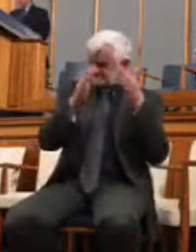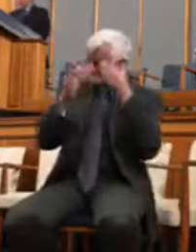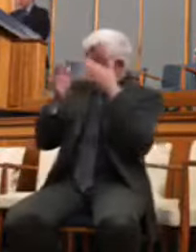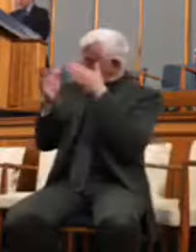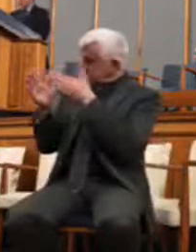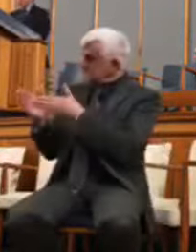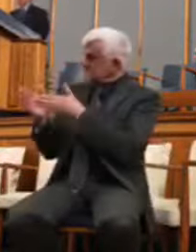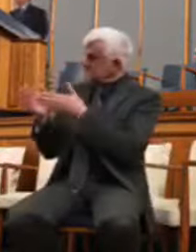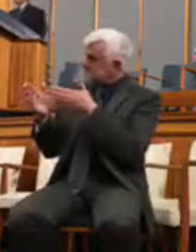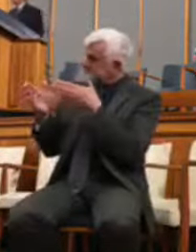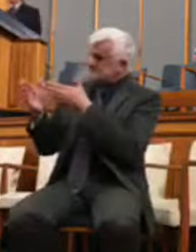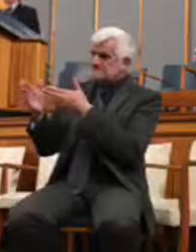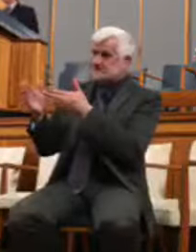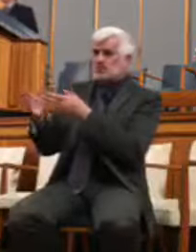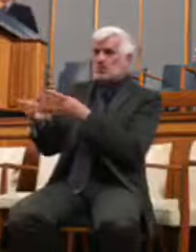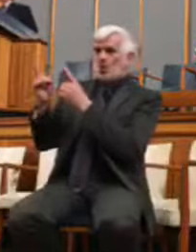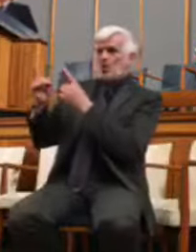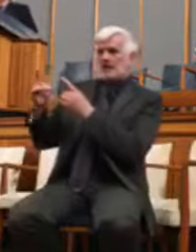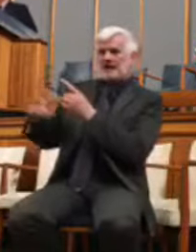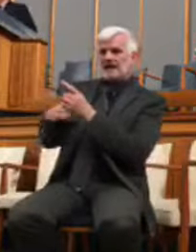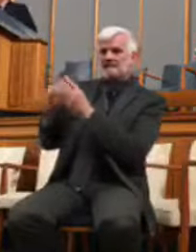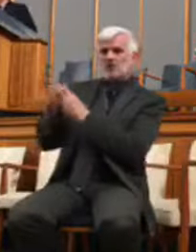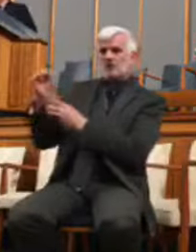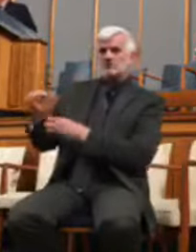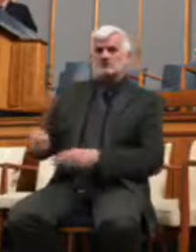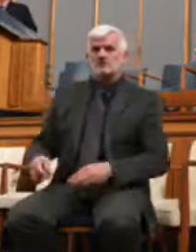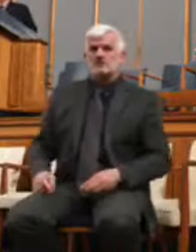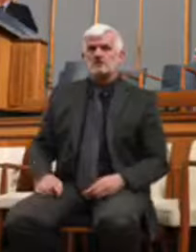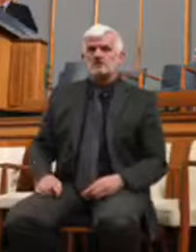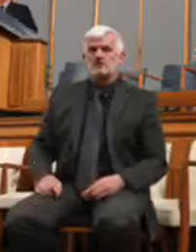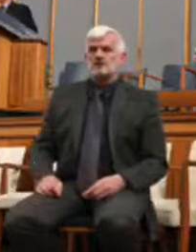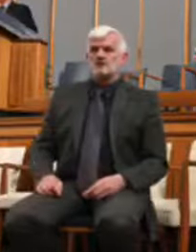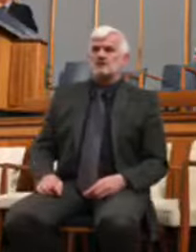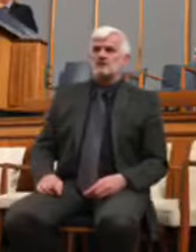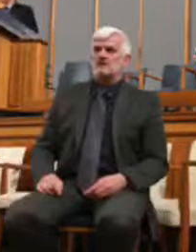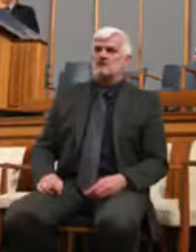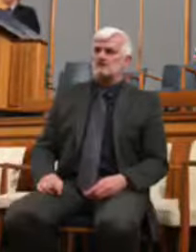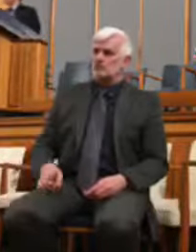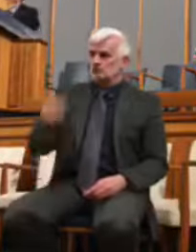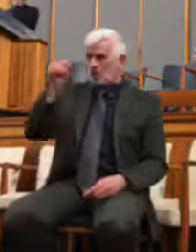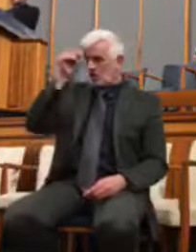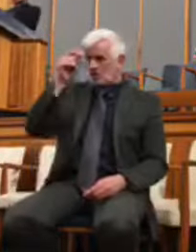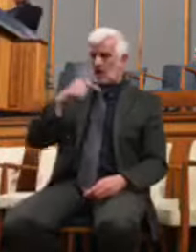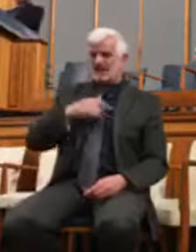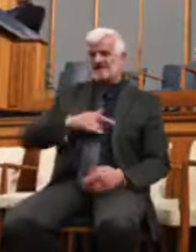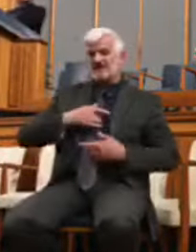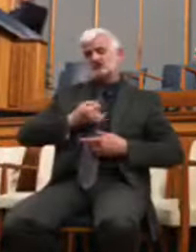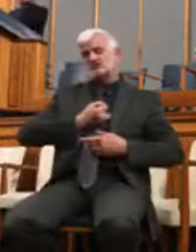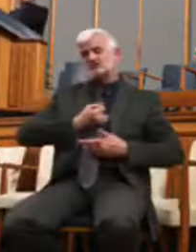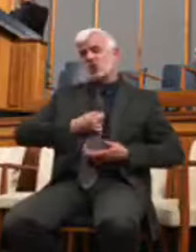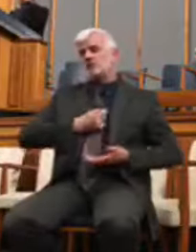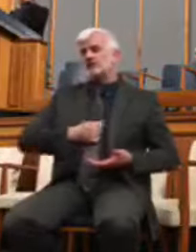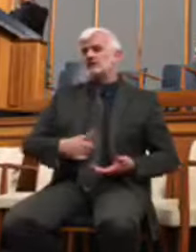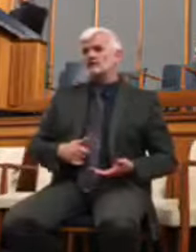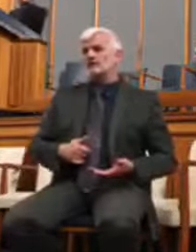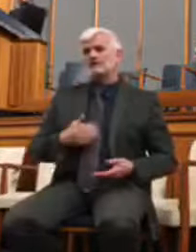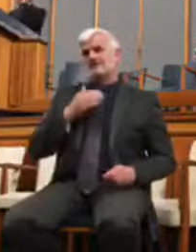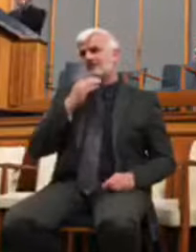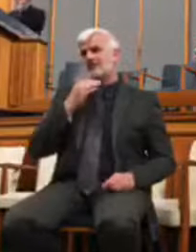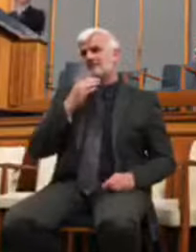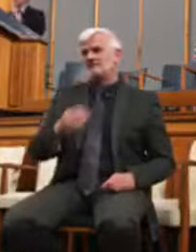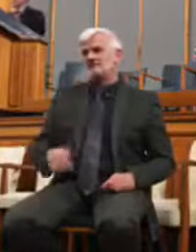God. That's why I said, repentance is not the same as remorse. And I give you an example of somebody